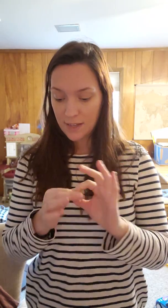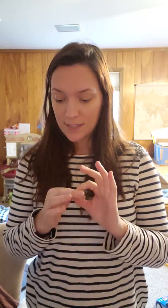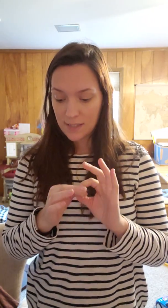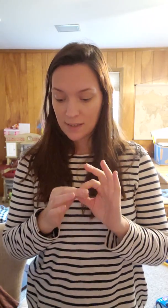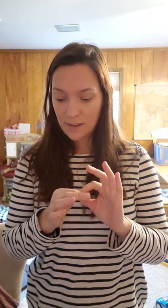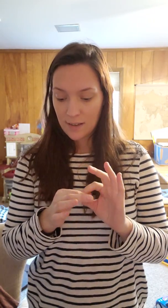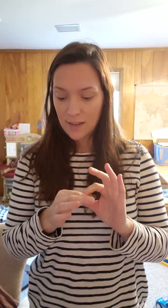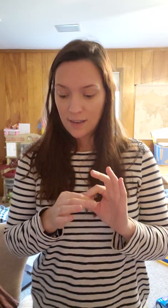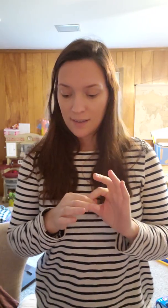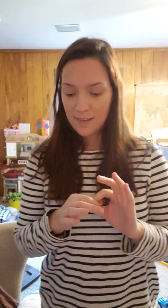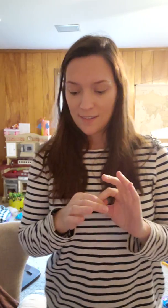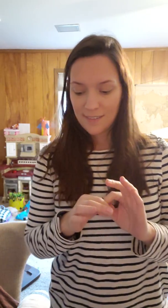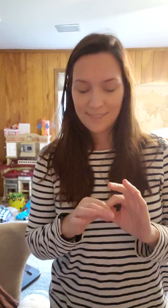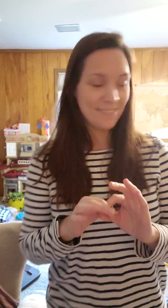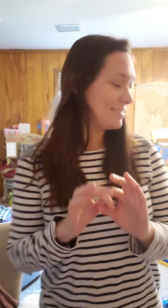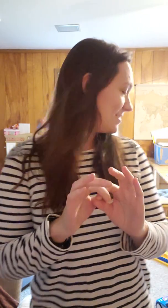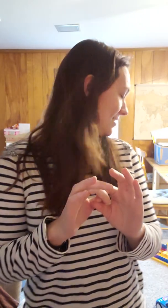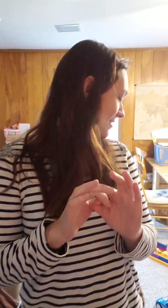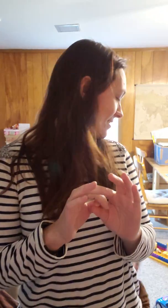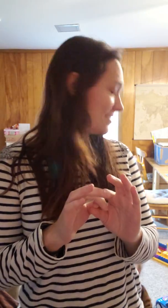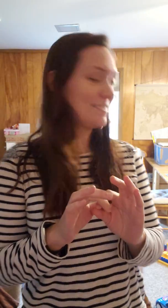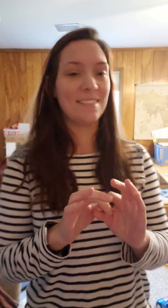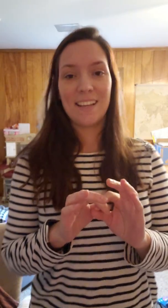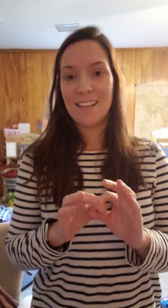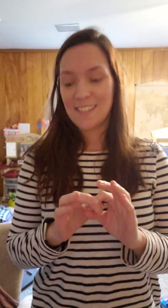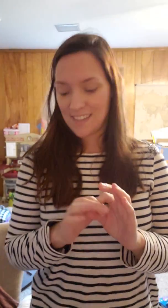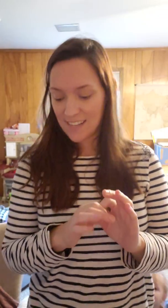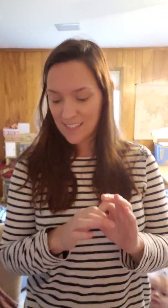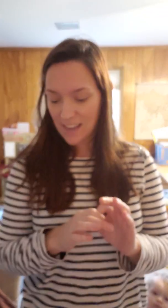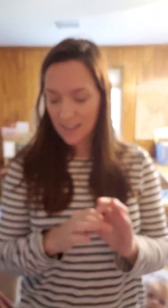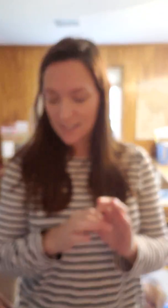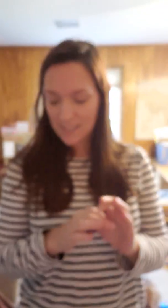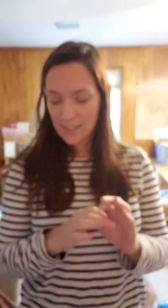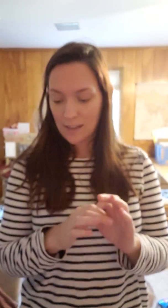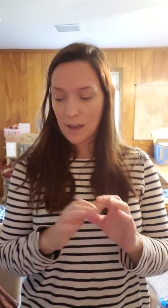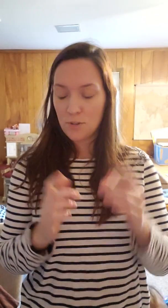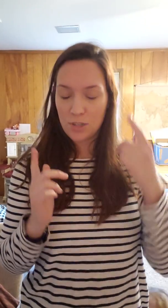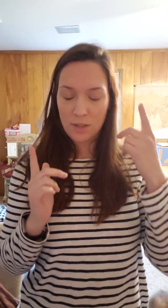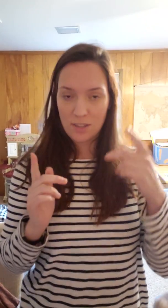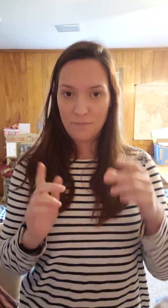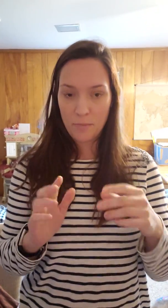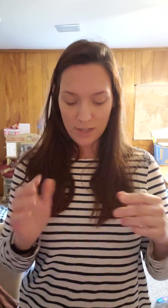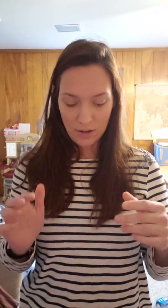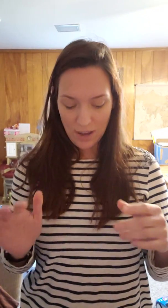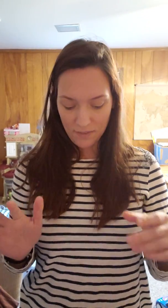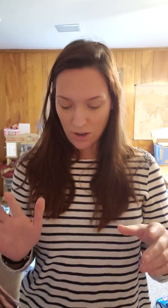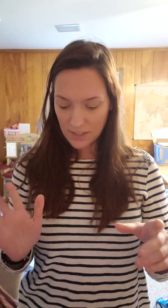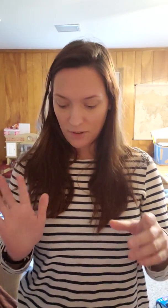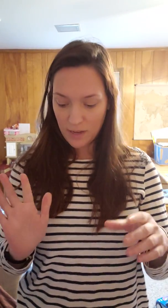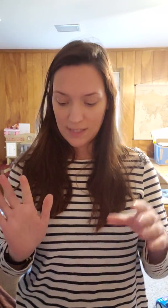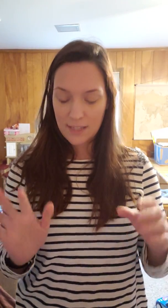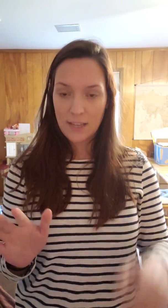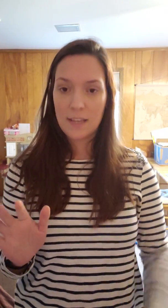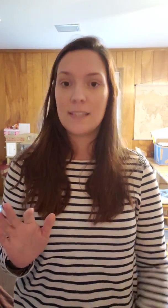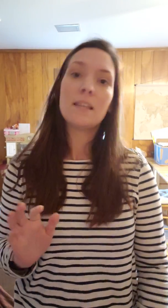states that it's I'm just doing this off memory so I don't have the laws for me states that it's